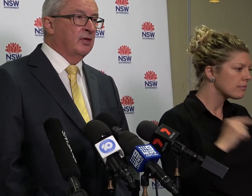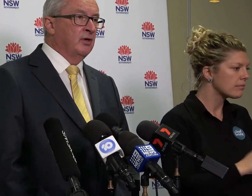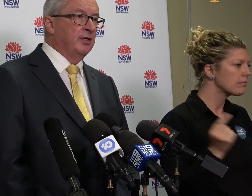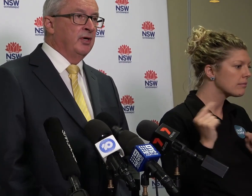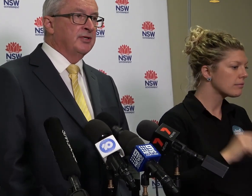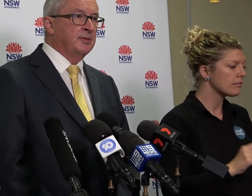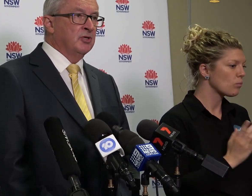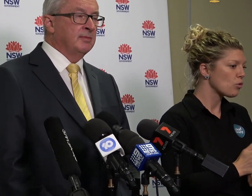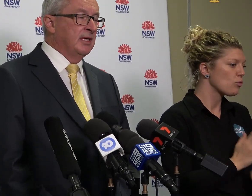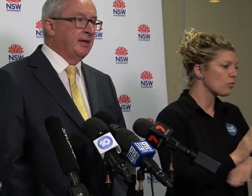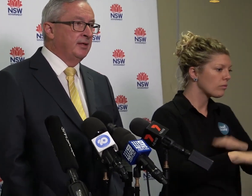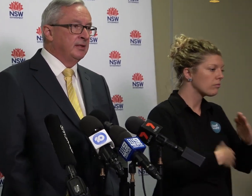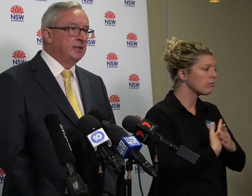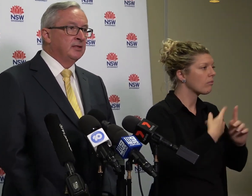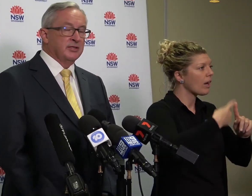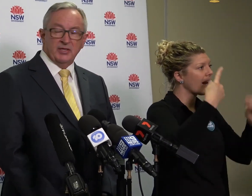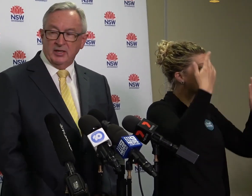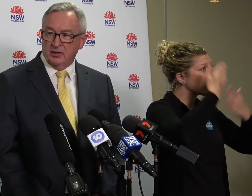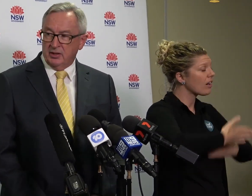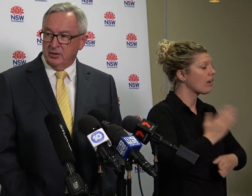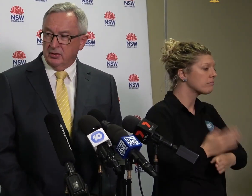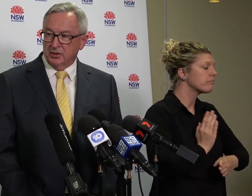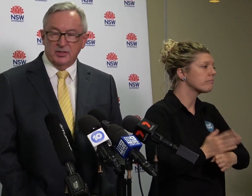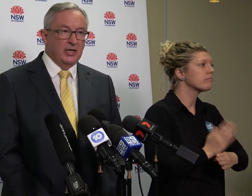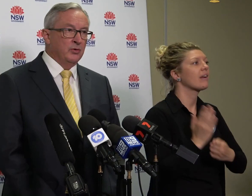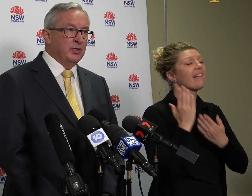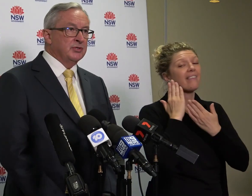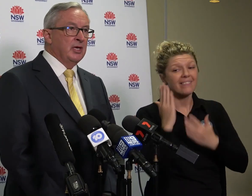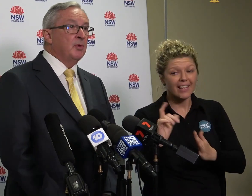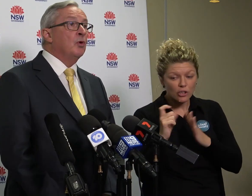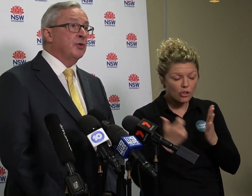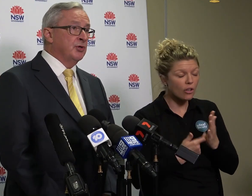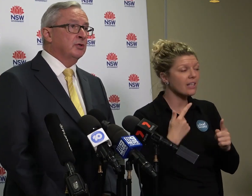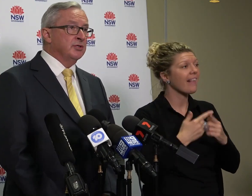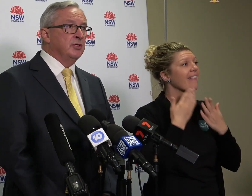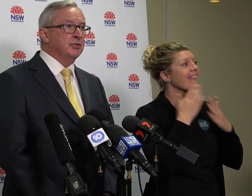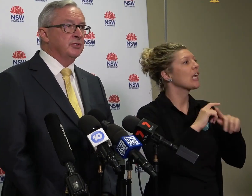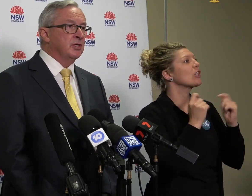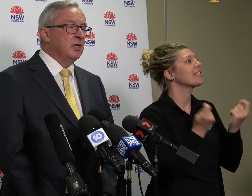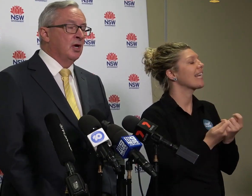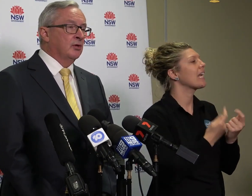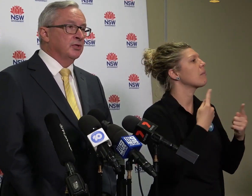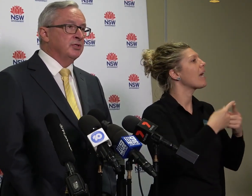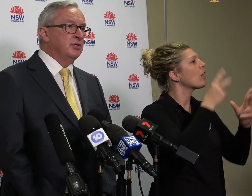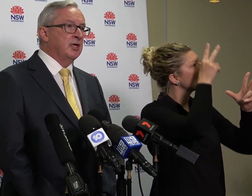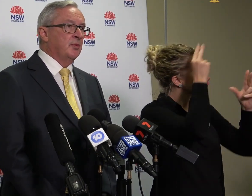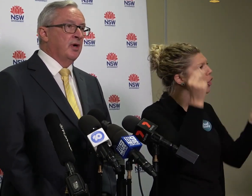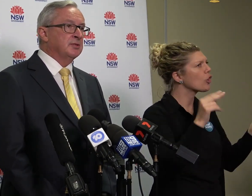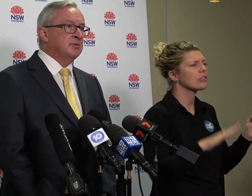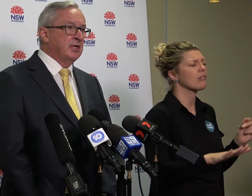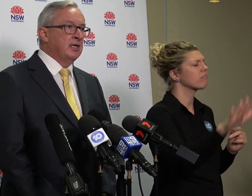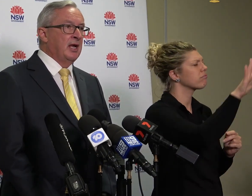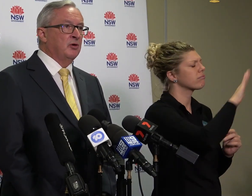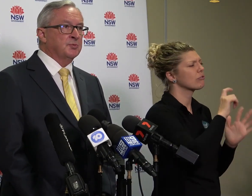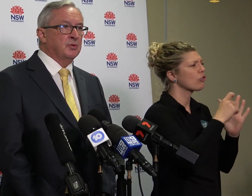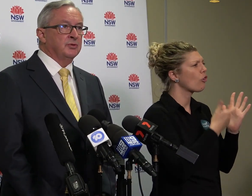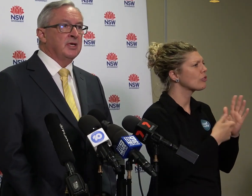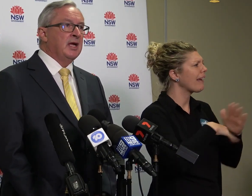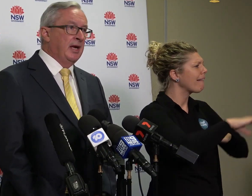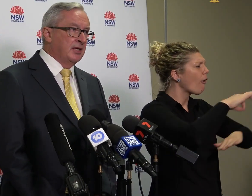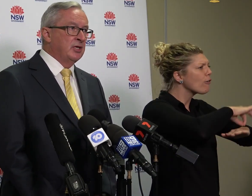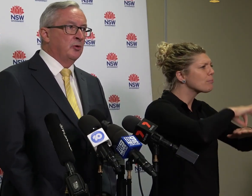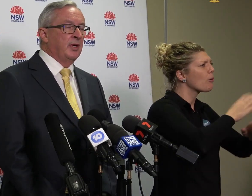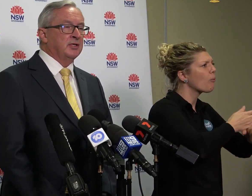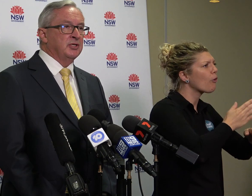to 11 o'clock at night, sometimes later. Just thank you to you, Dr. Chant, and all your team, and all the doctors and nurses across New South Wales, and particularly in our